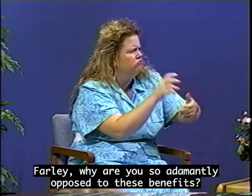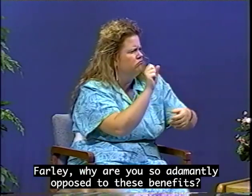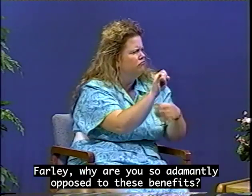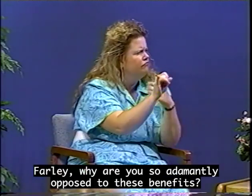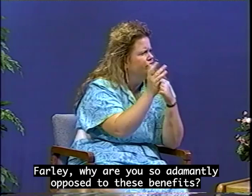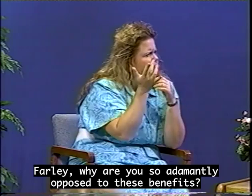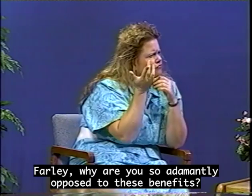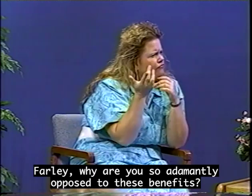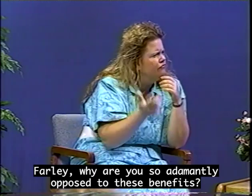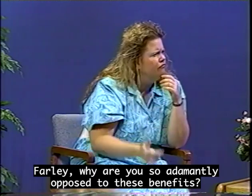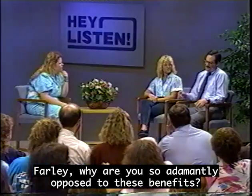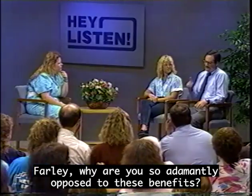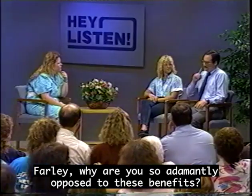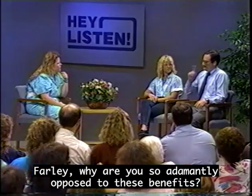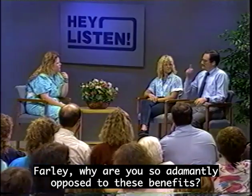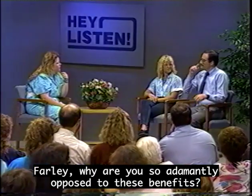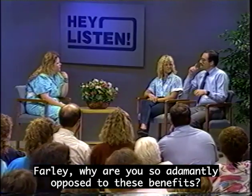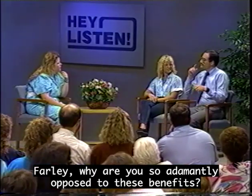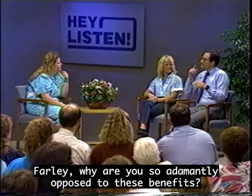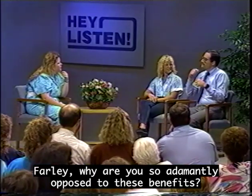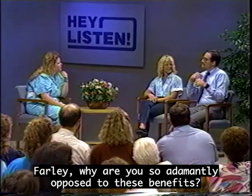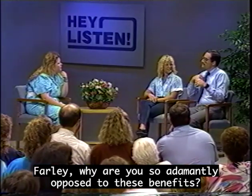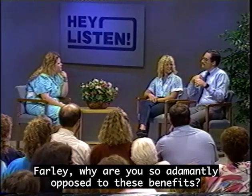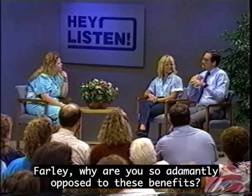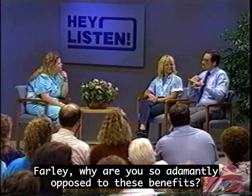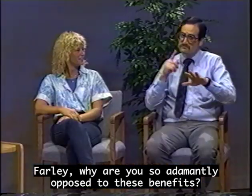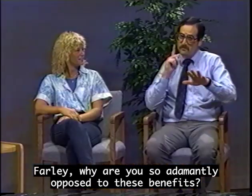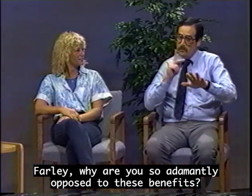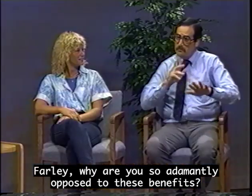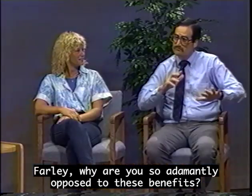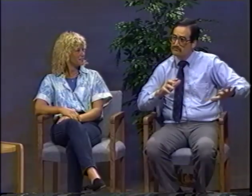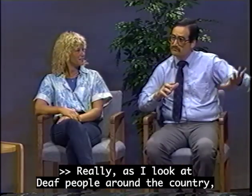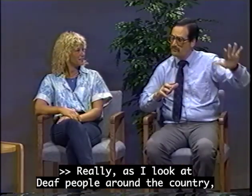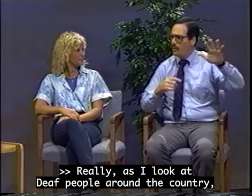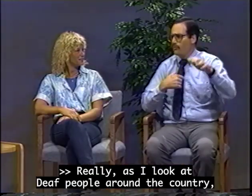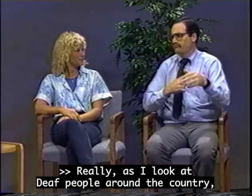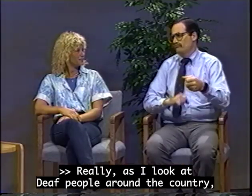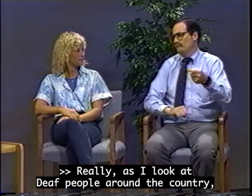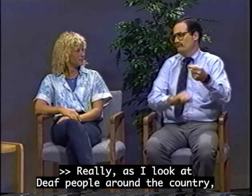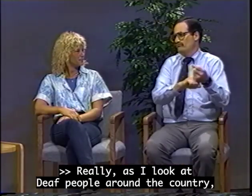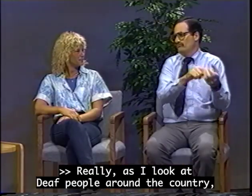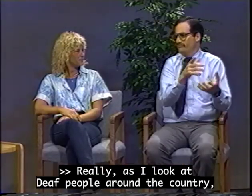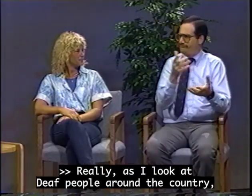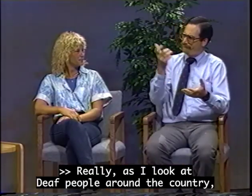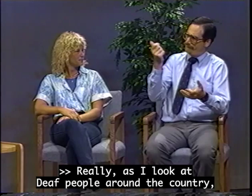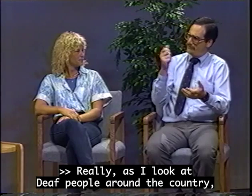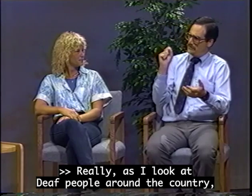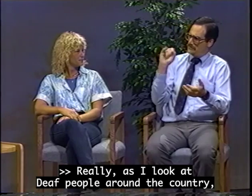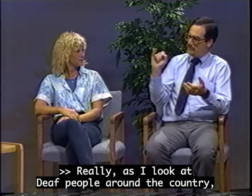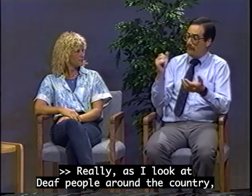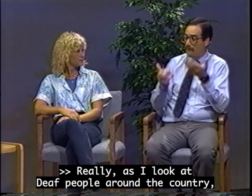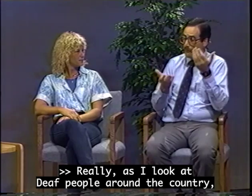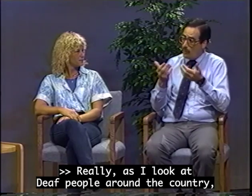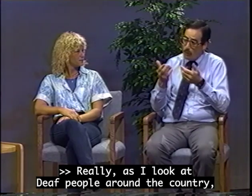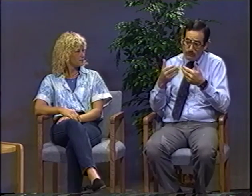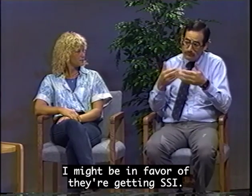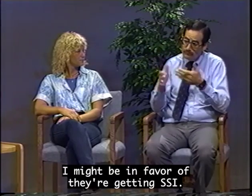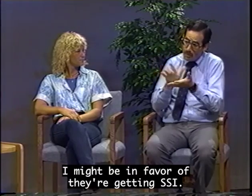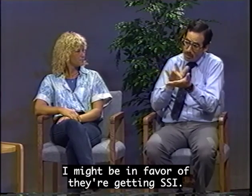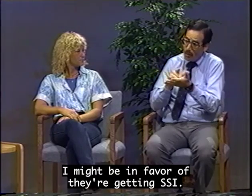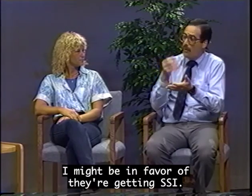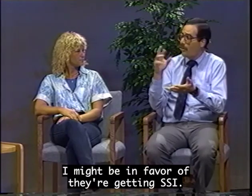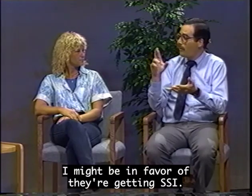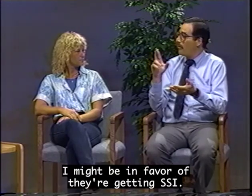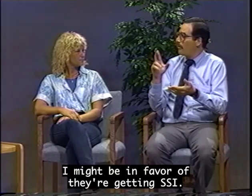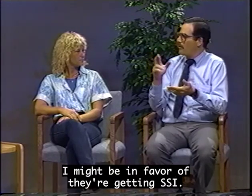Farley, why are you so adamantly opposed to these benefits? Really, as I look at deaf people around the country, I